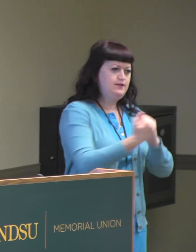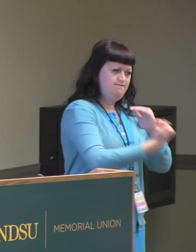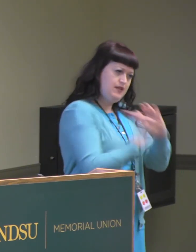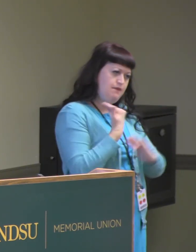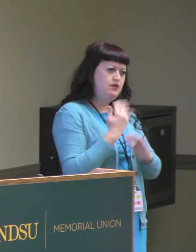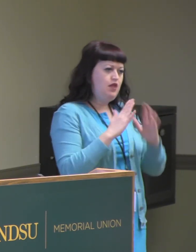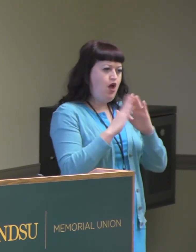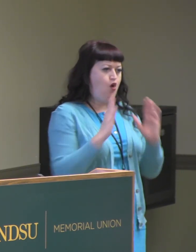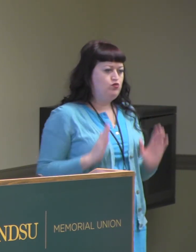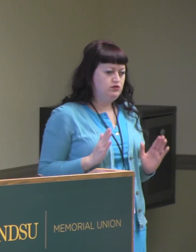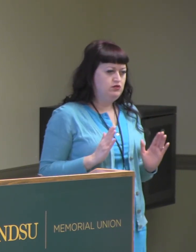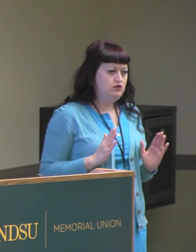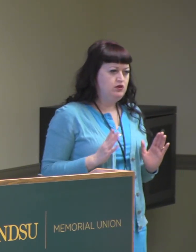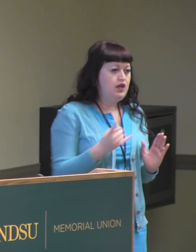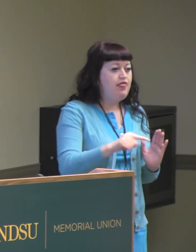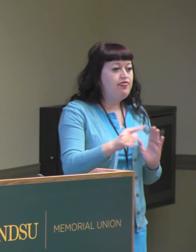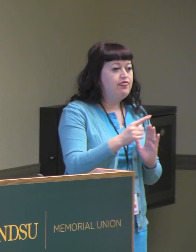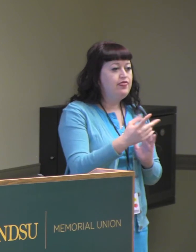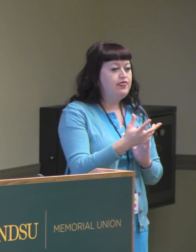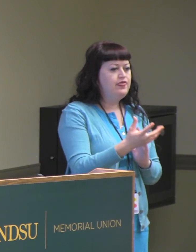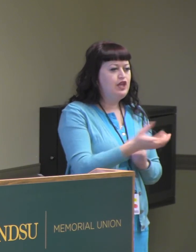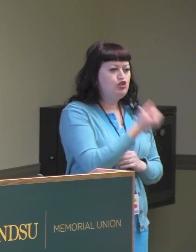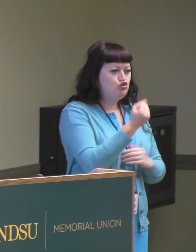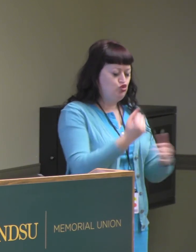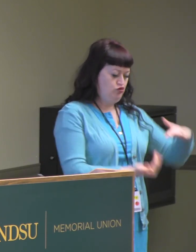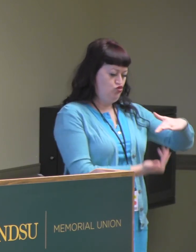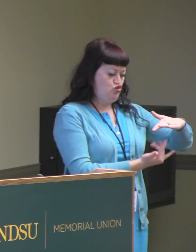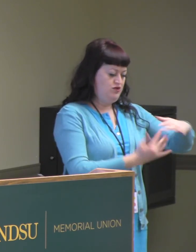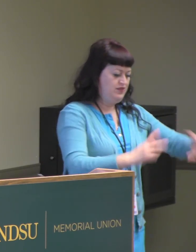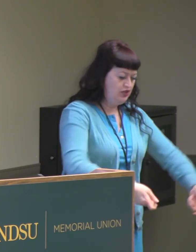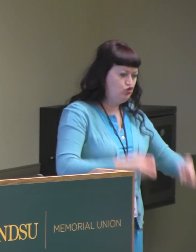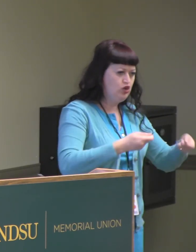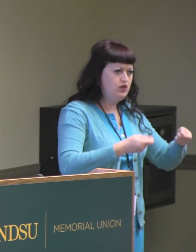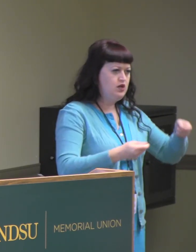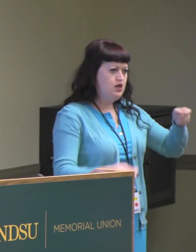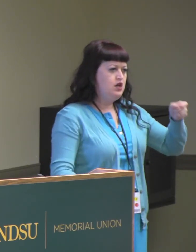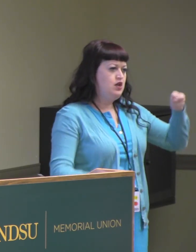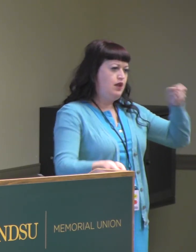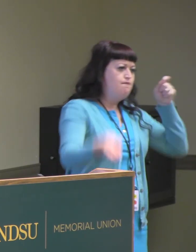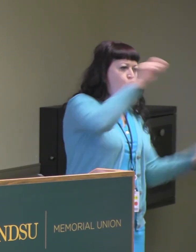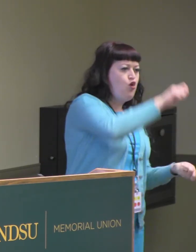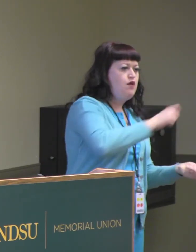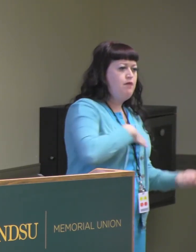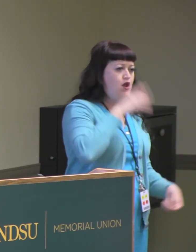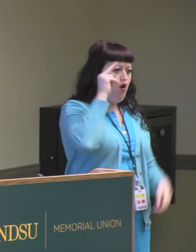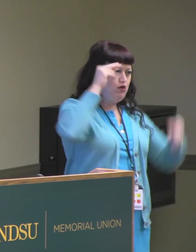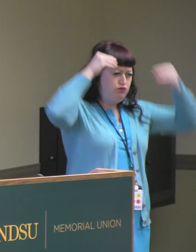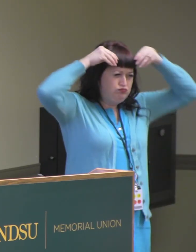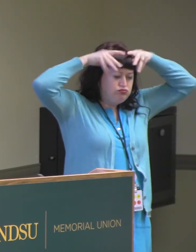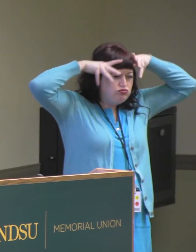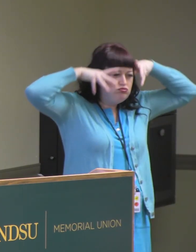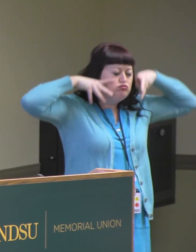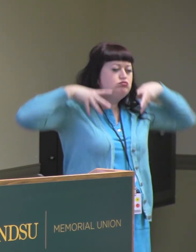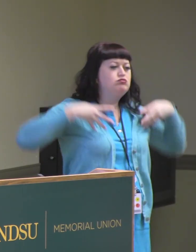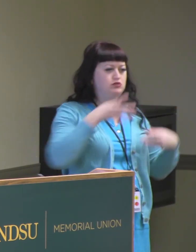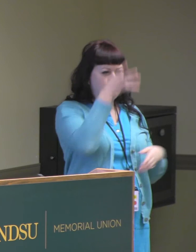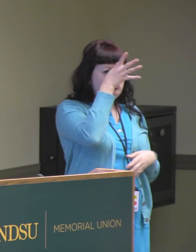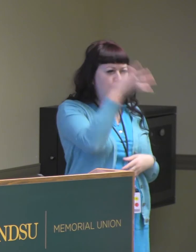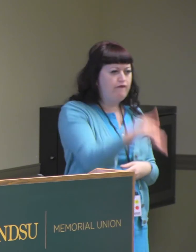house. They took the hot water that was on the stove and poured it on my uncle and my grandfather, burning them